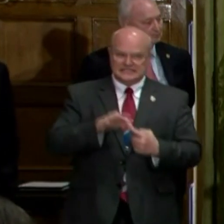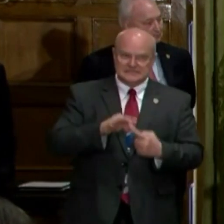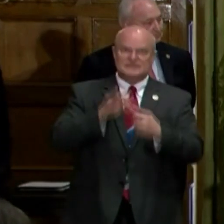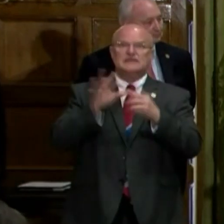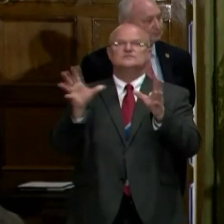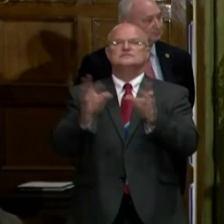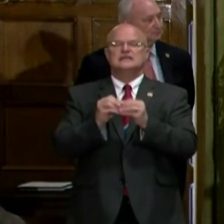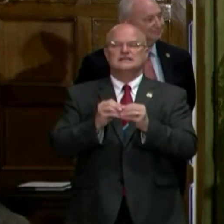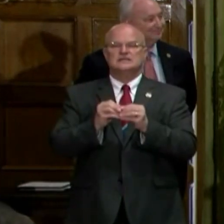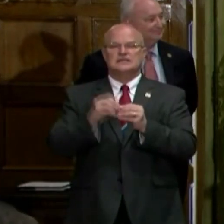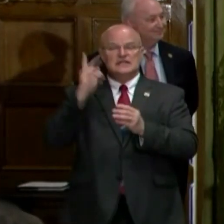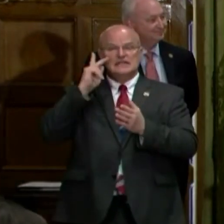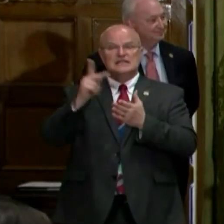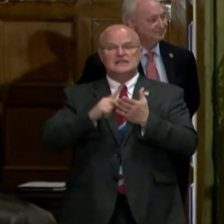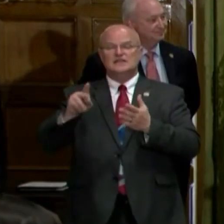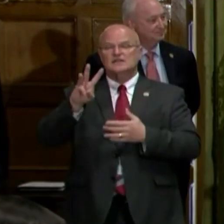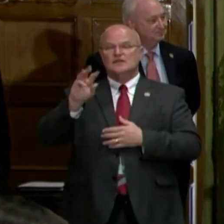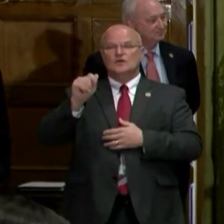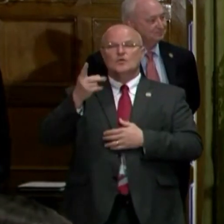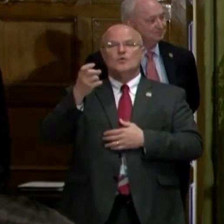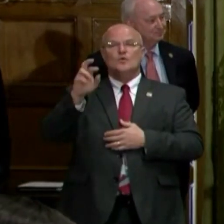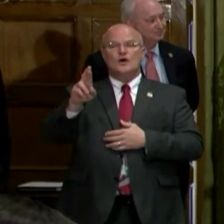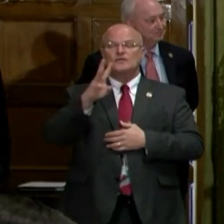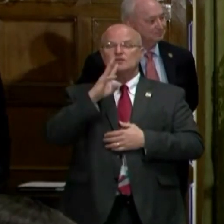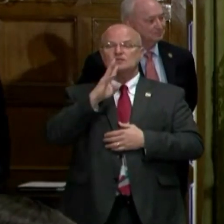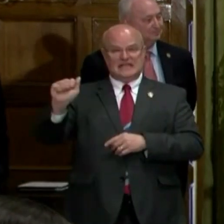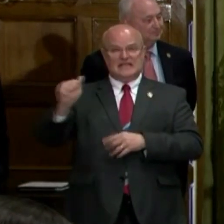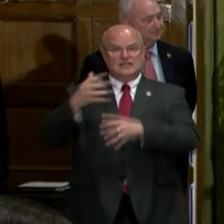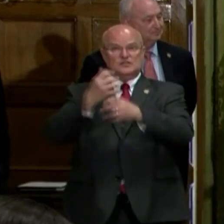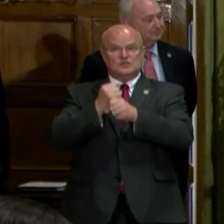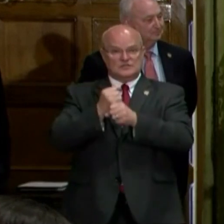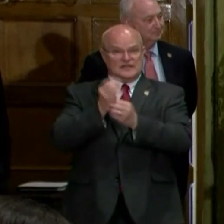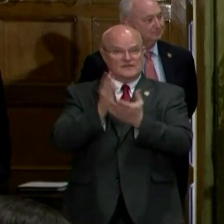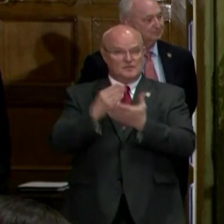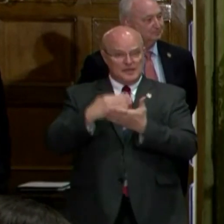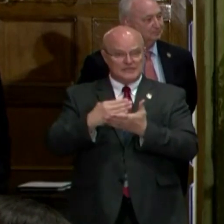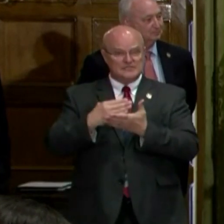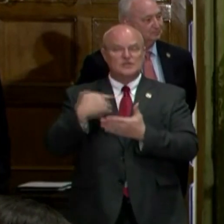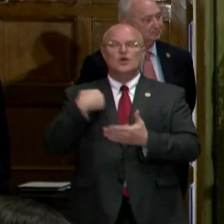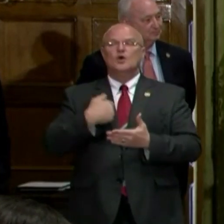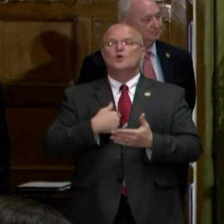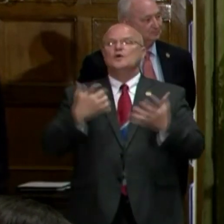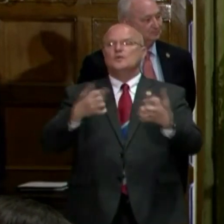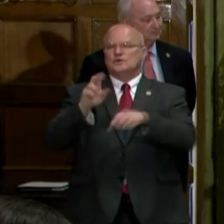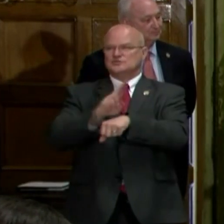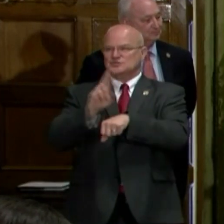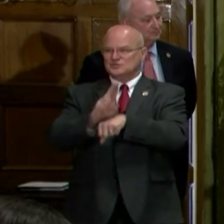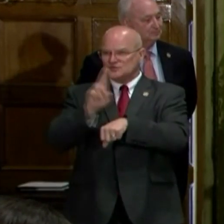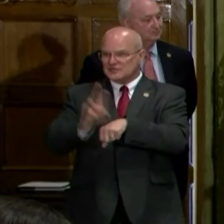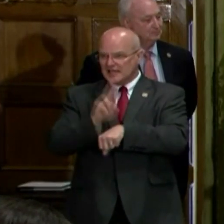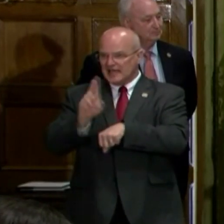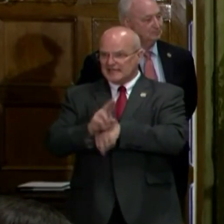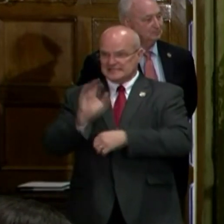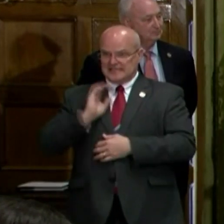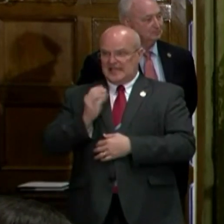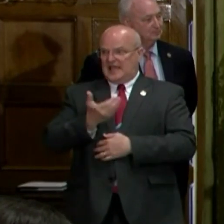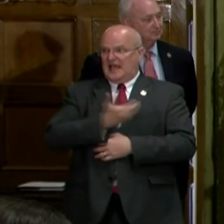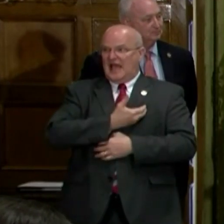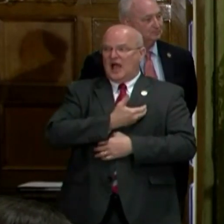and so as Secretary Walther talks about the impact of the budget, we want to utilize